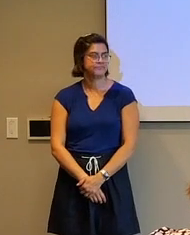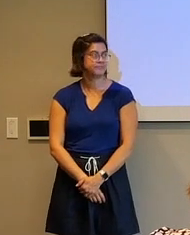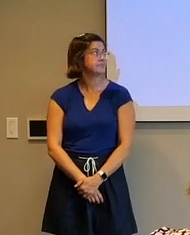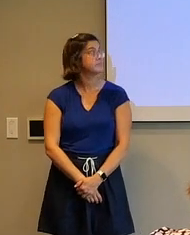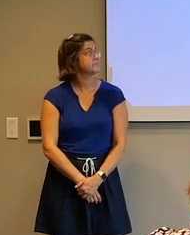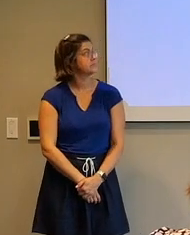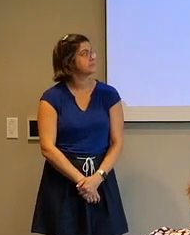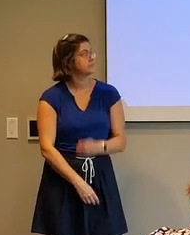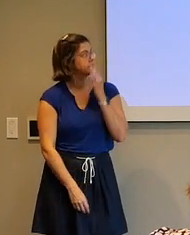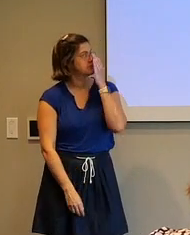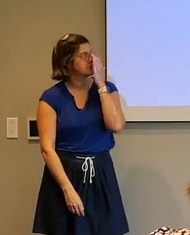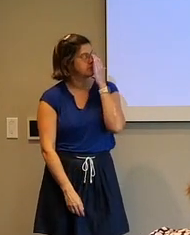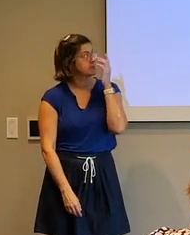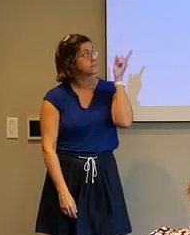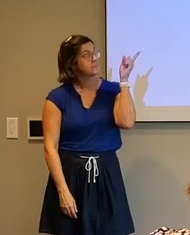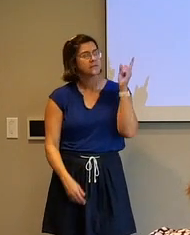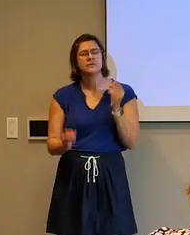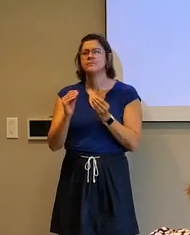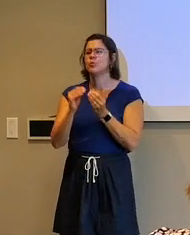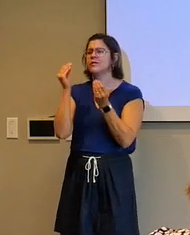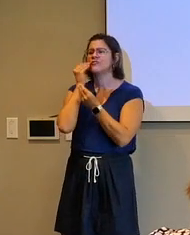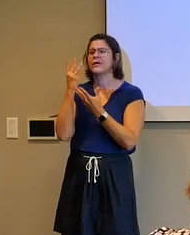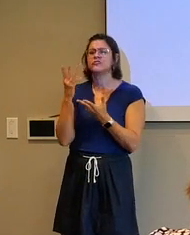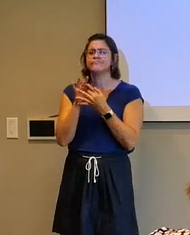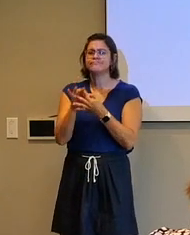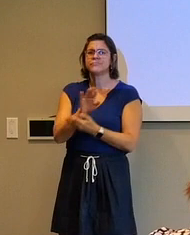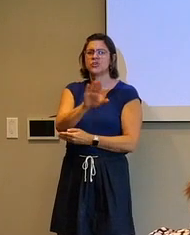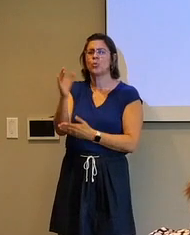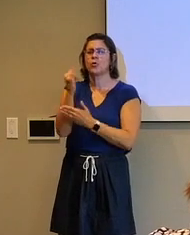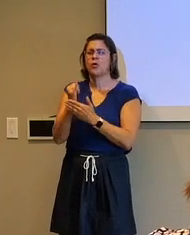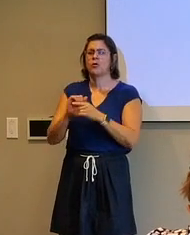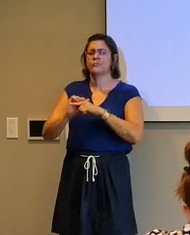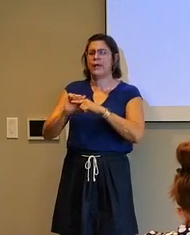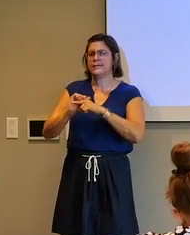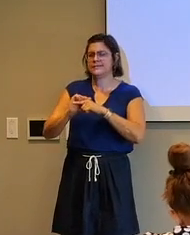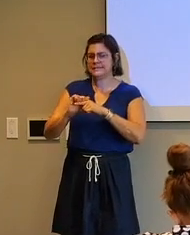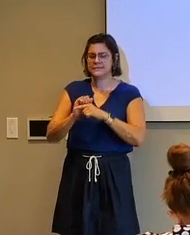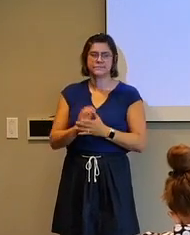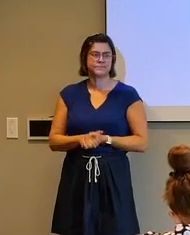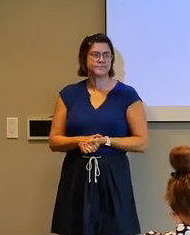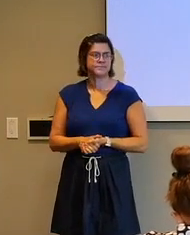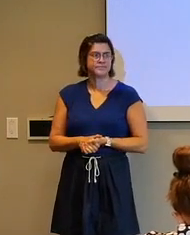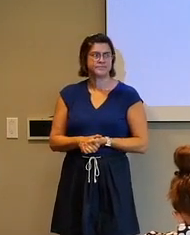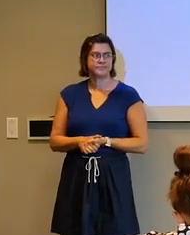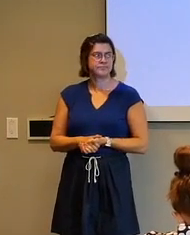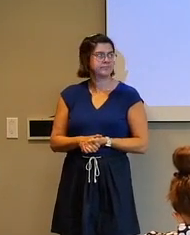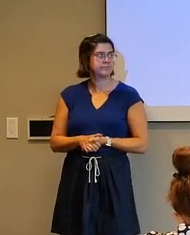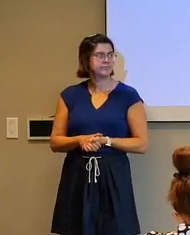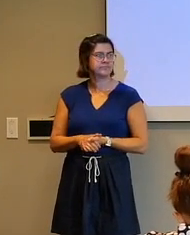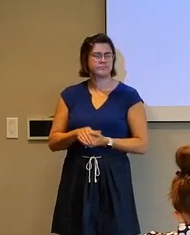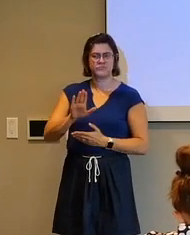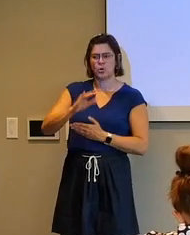Demographics. Here you're going to give us a little bit more information about your art practice. So, you know, what